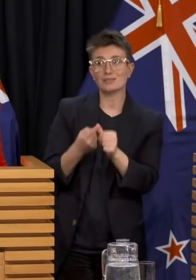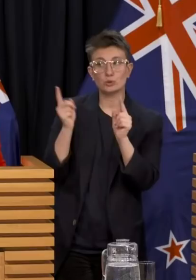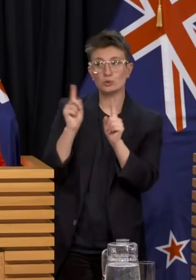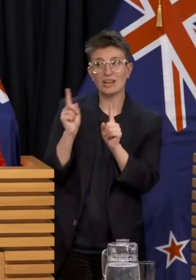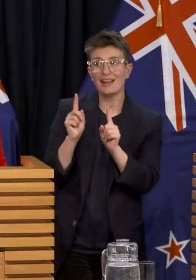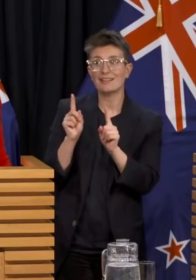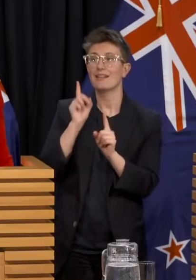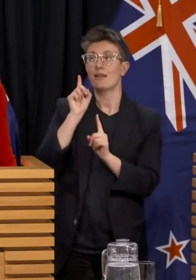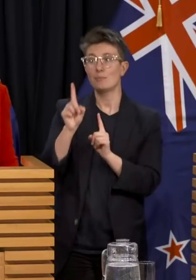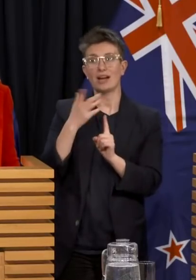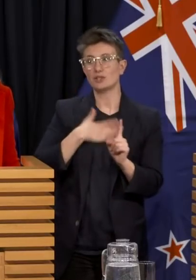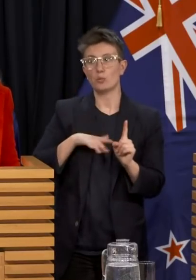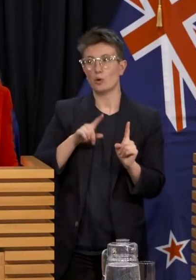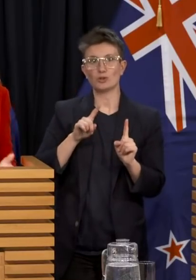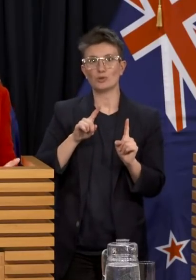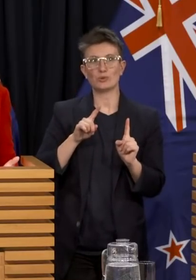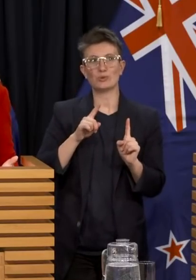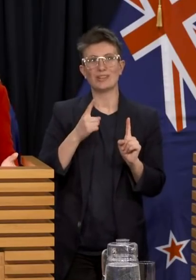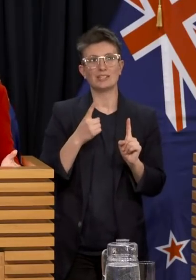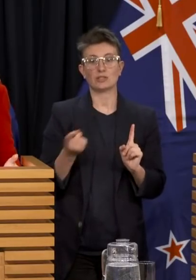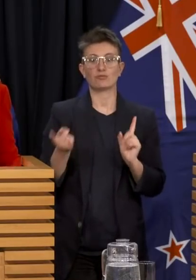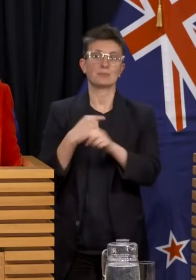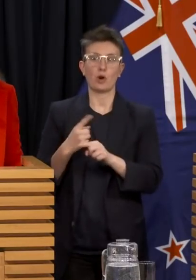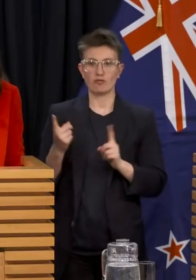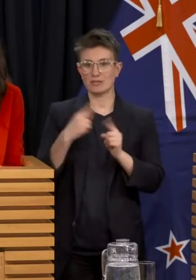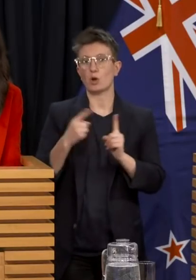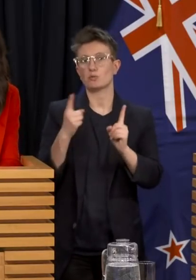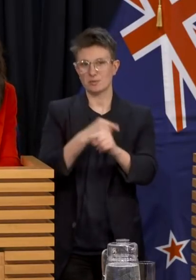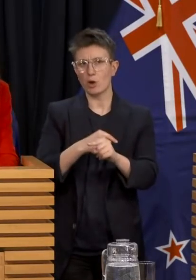hoc behaviour in response to what has been a pattern.